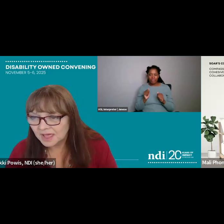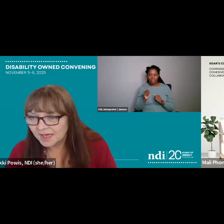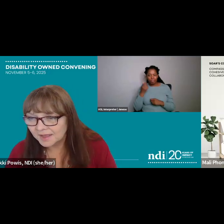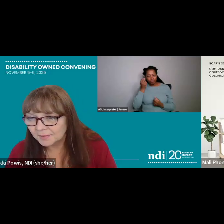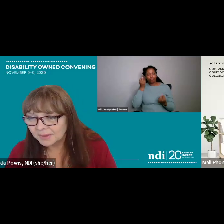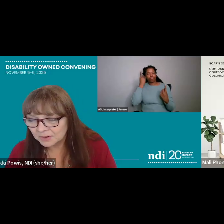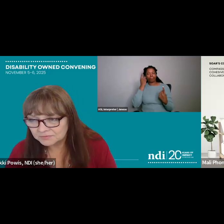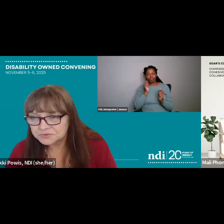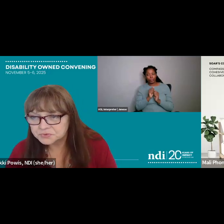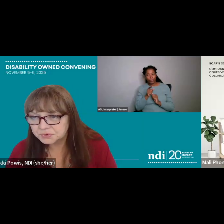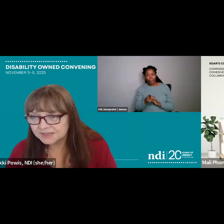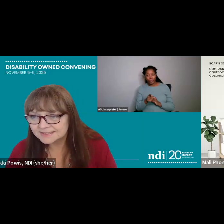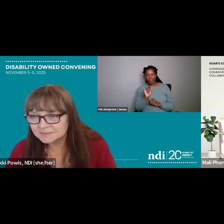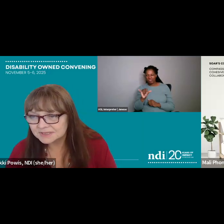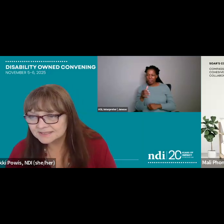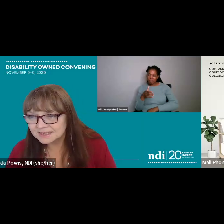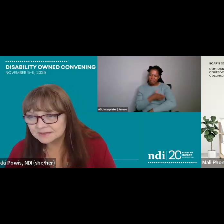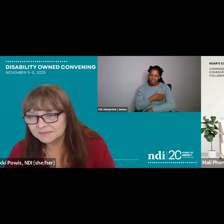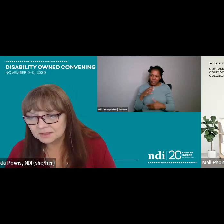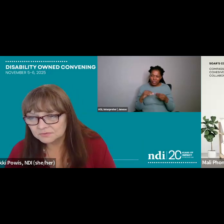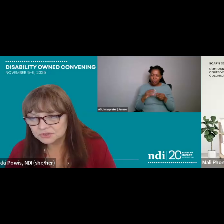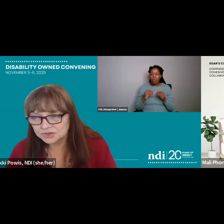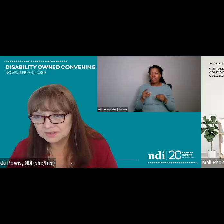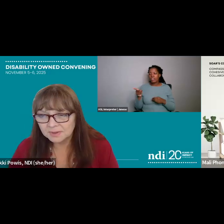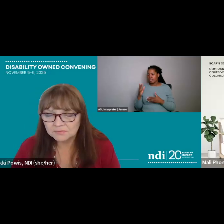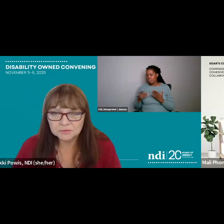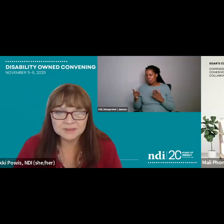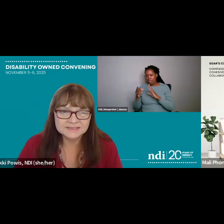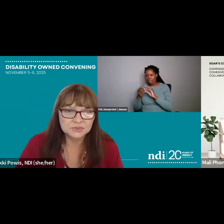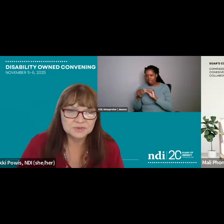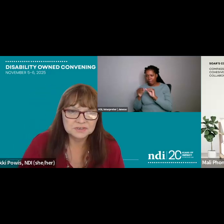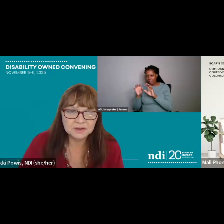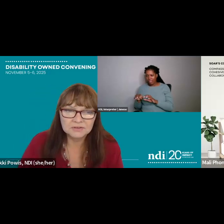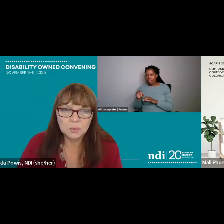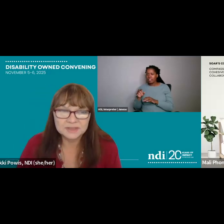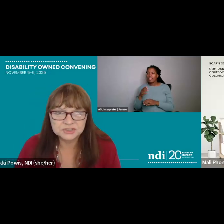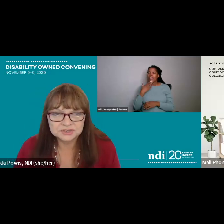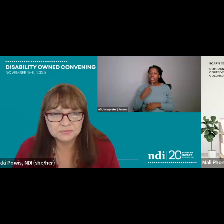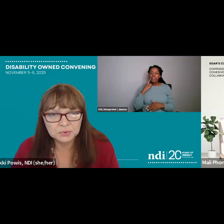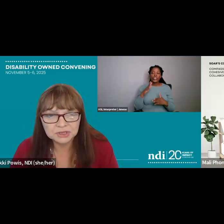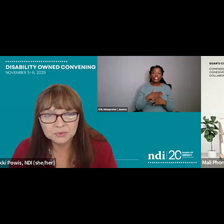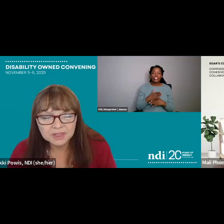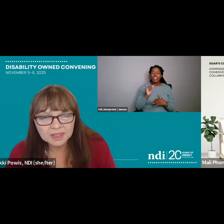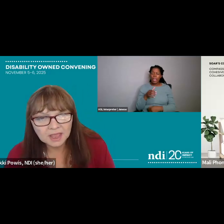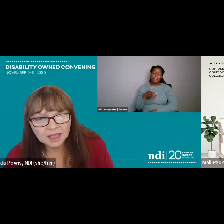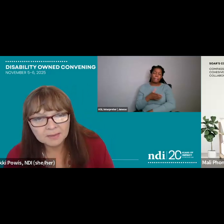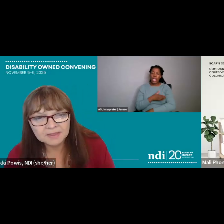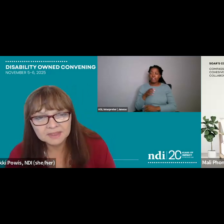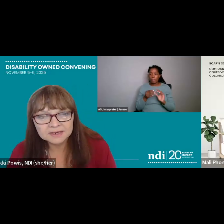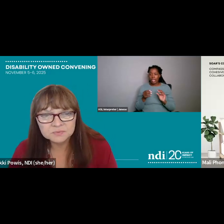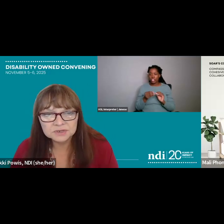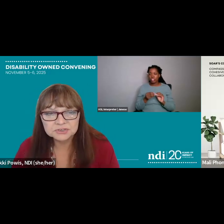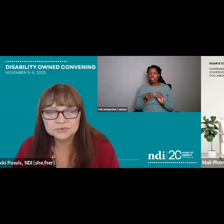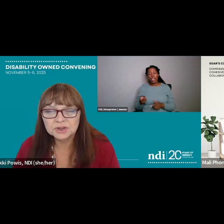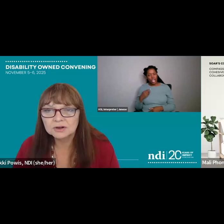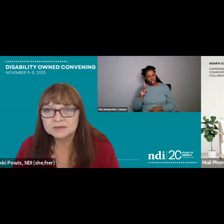you. Powerful story, somebody said, and thank you for sharing the powerful message. We do have a question for you, and